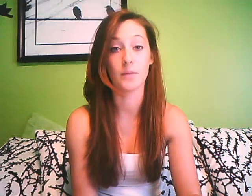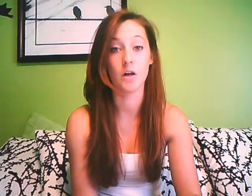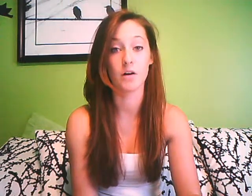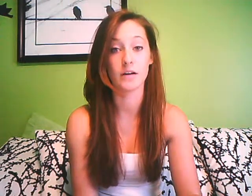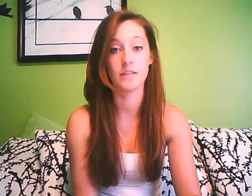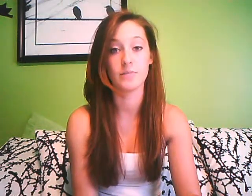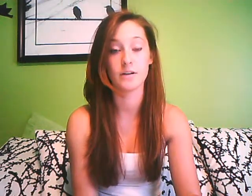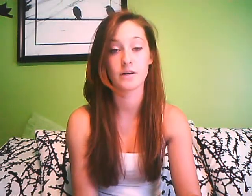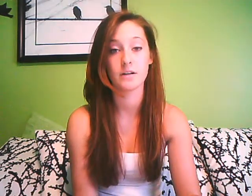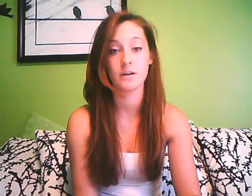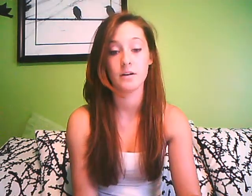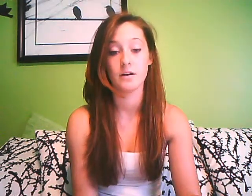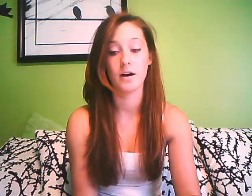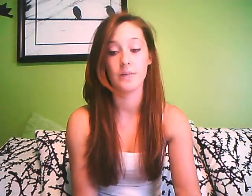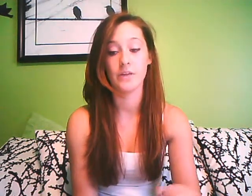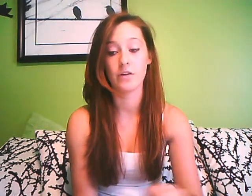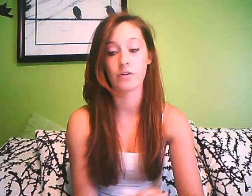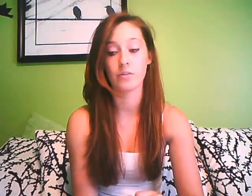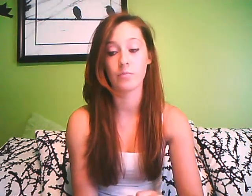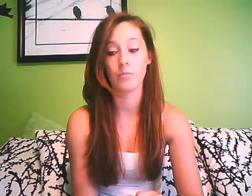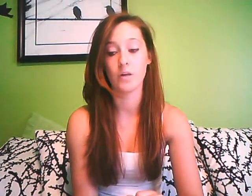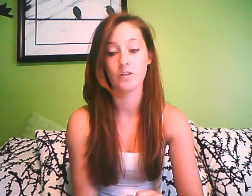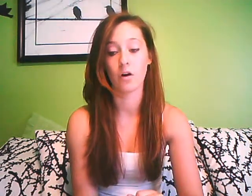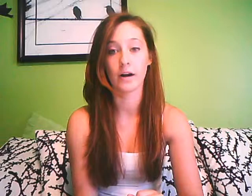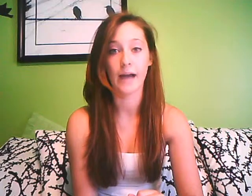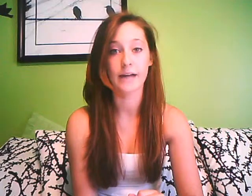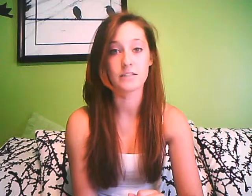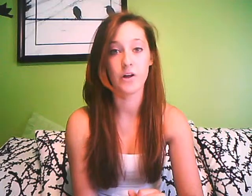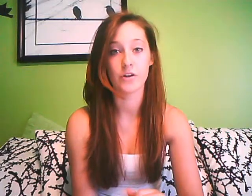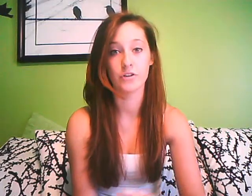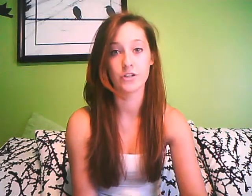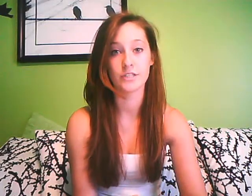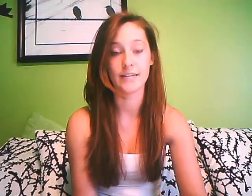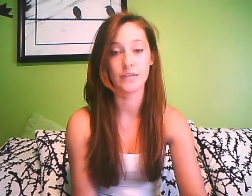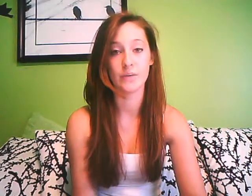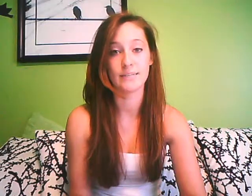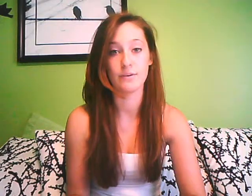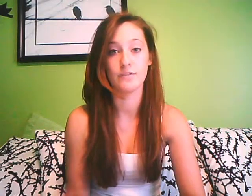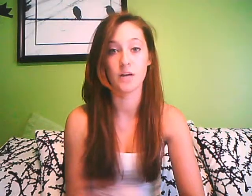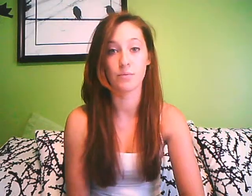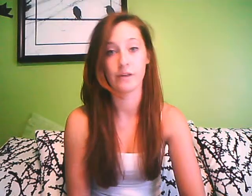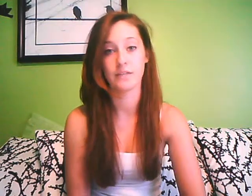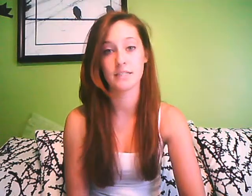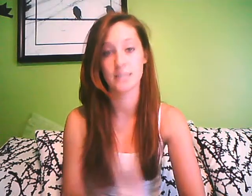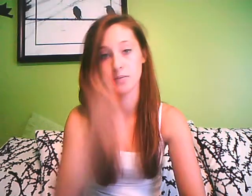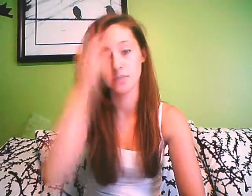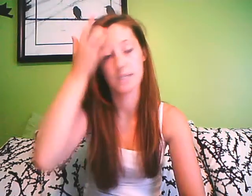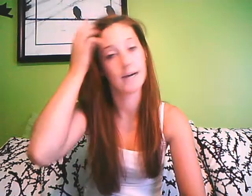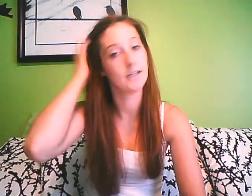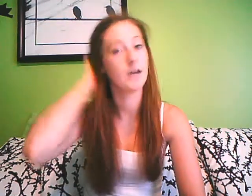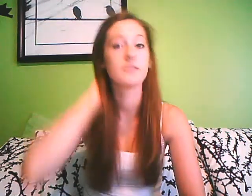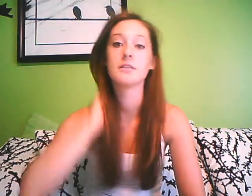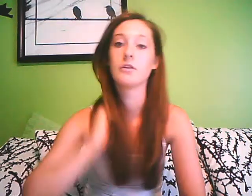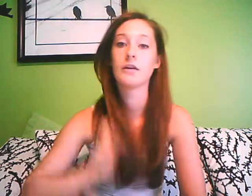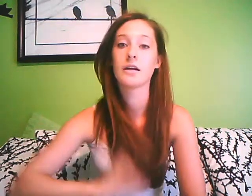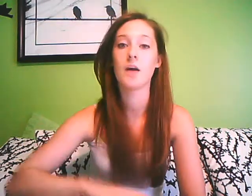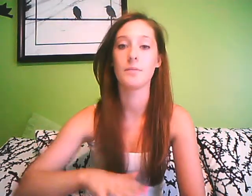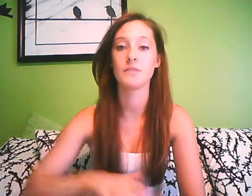along in the book. The other ones aren't as long, they're just like the ones that we've done previously with the dialogues and learning a couple of